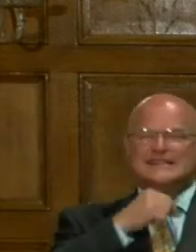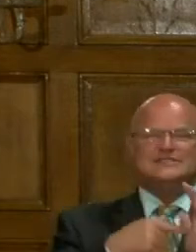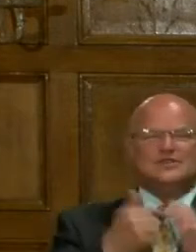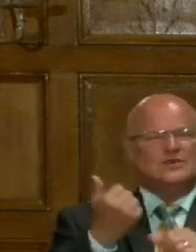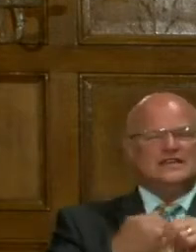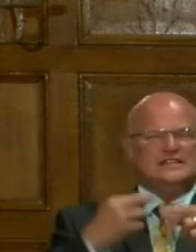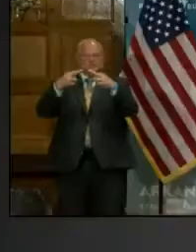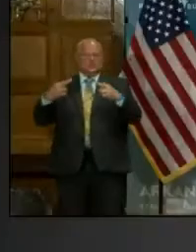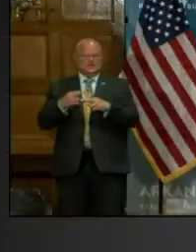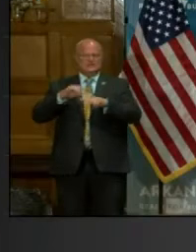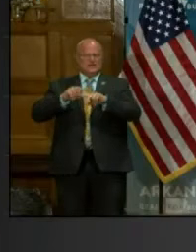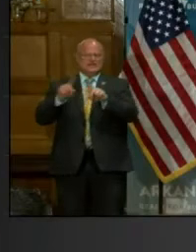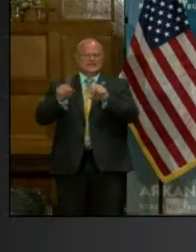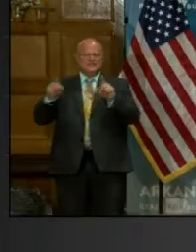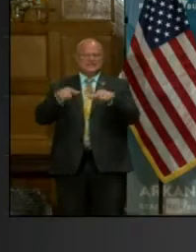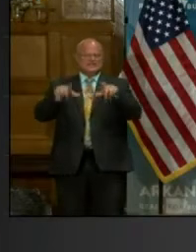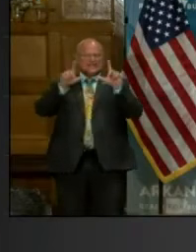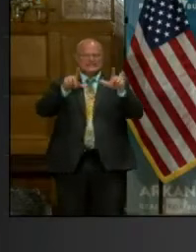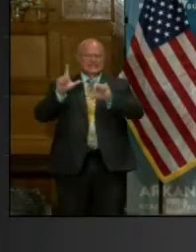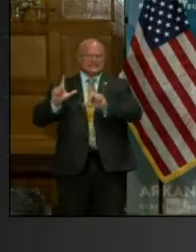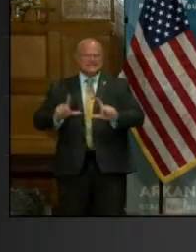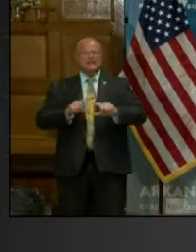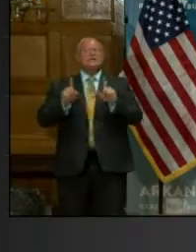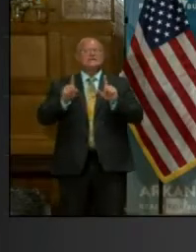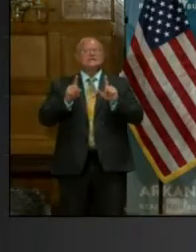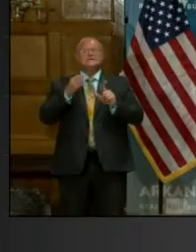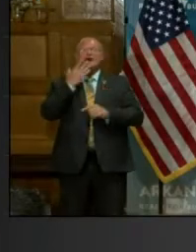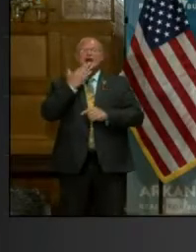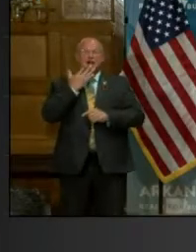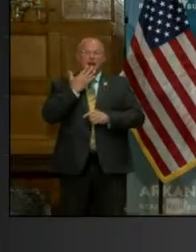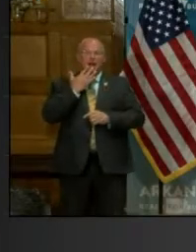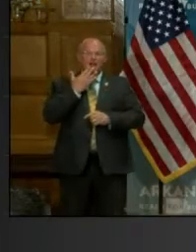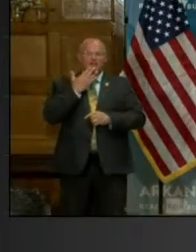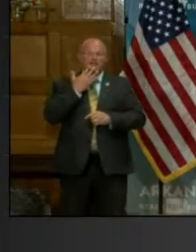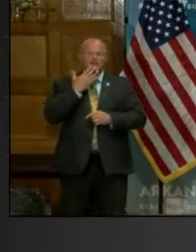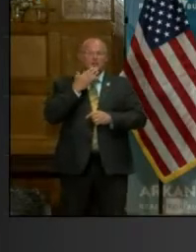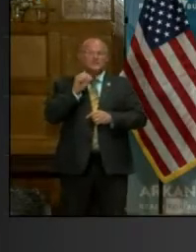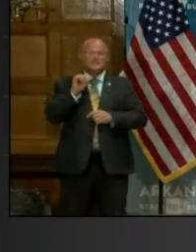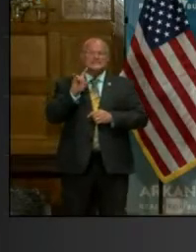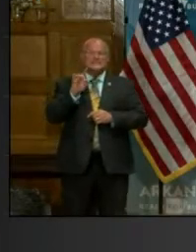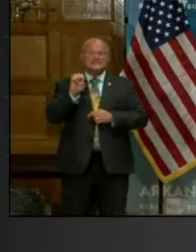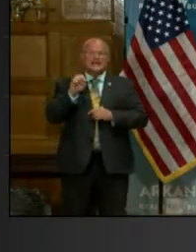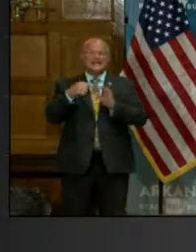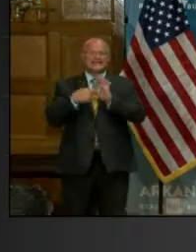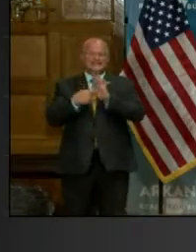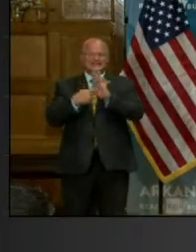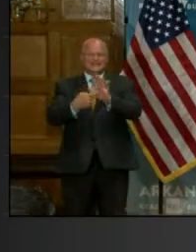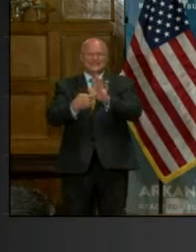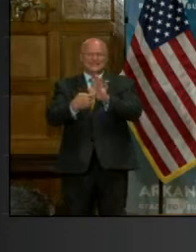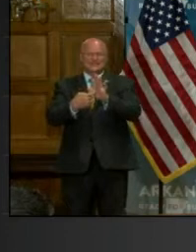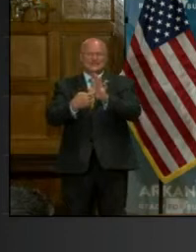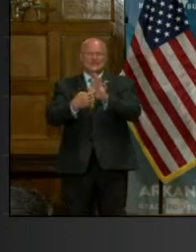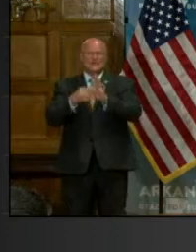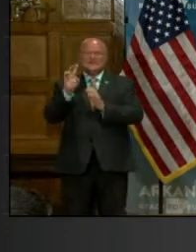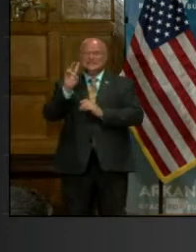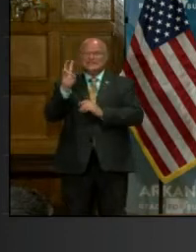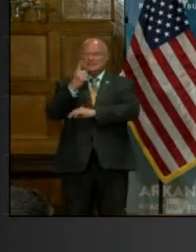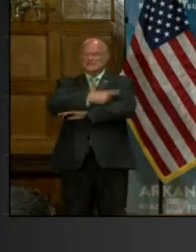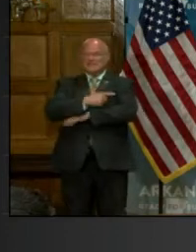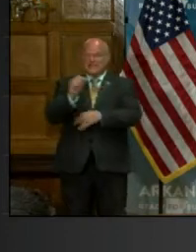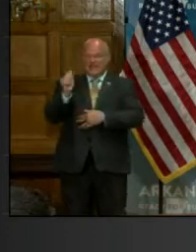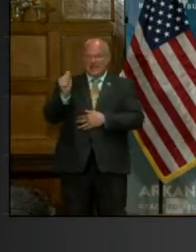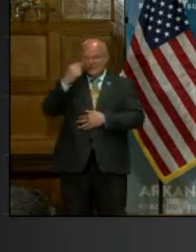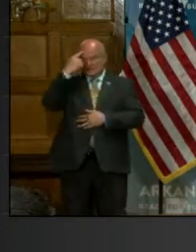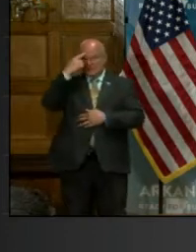each of the different regions by a different slide, but this is the very colorful slide showing the 7-day